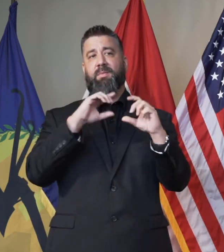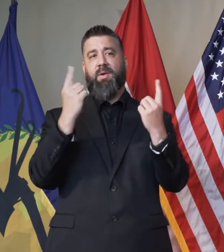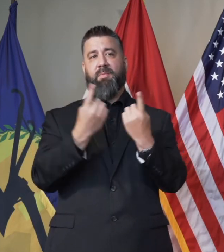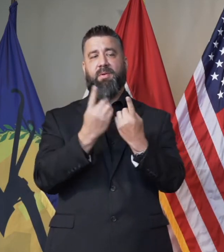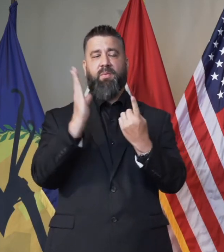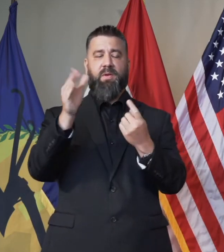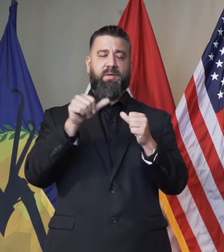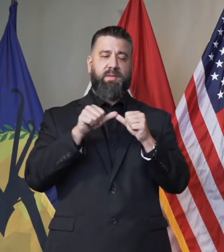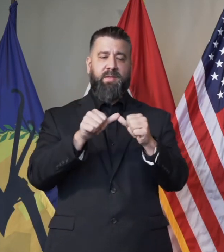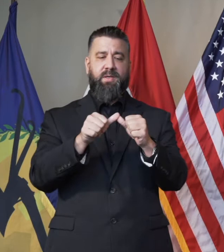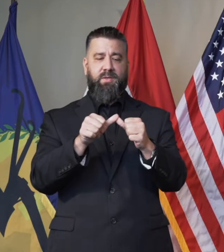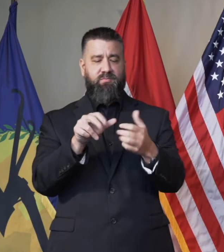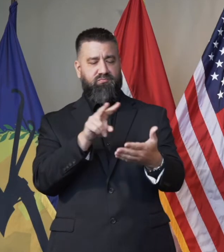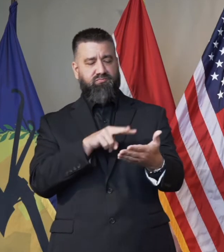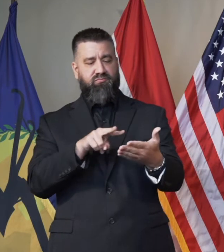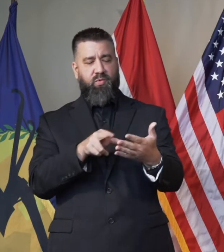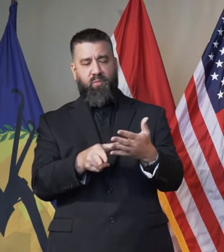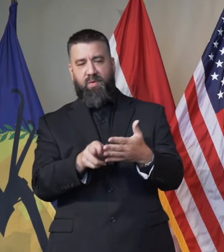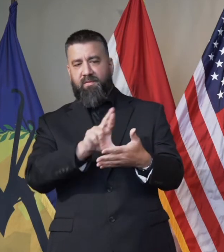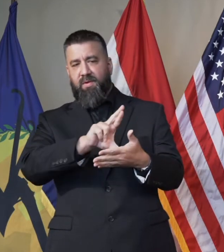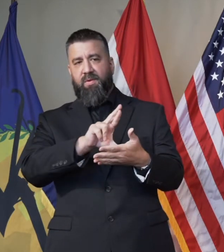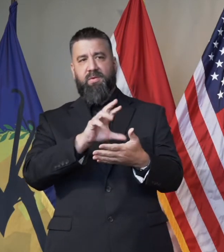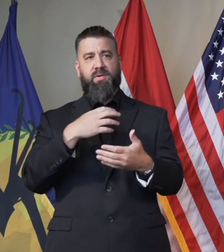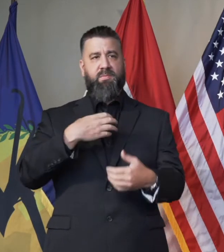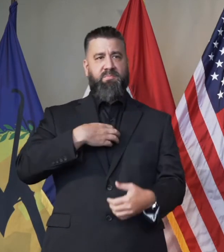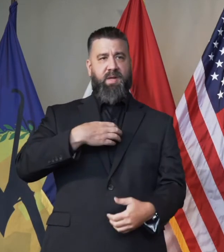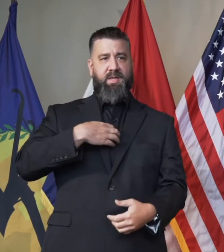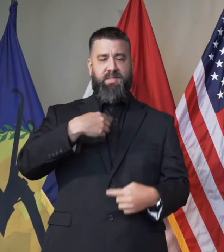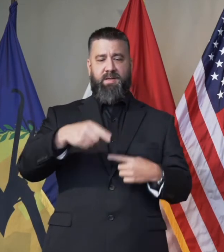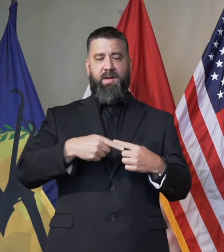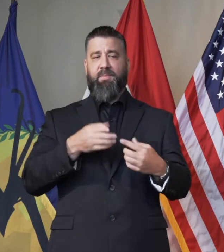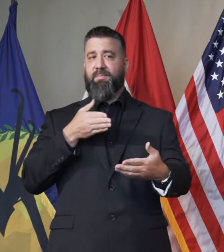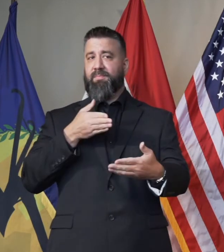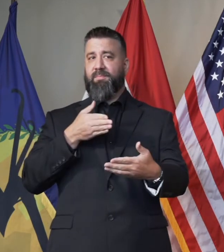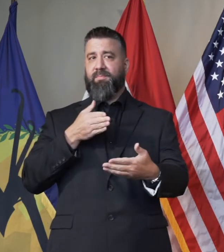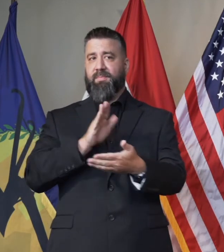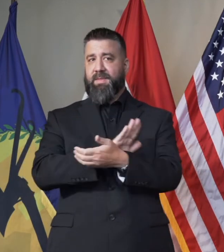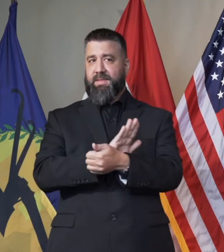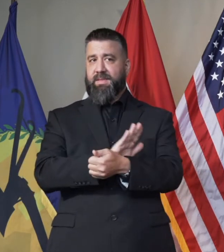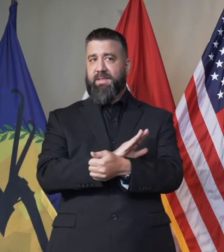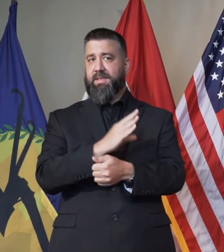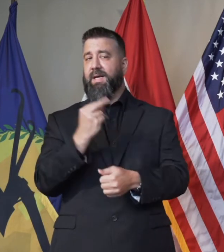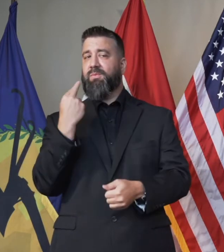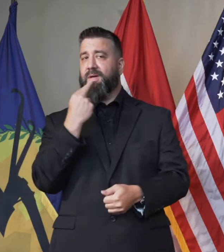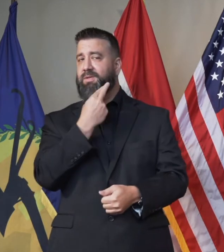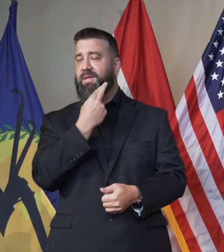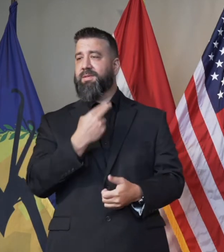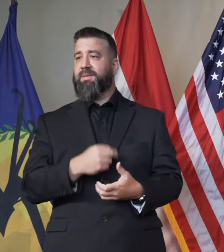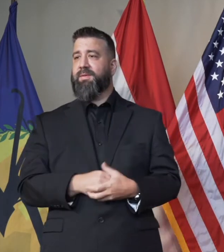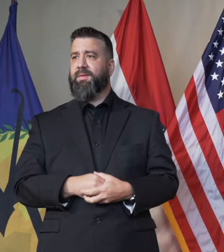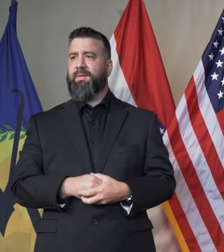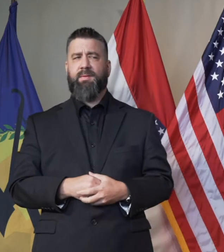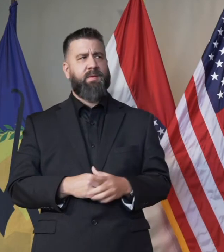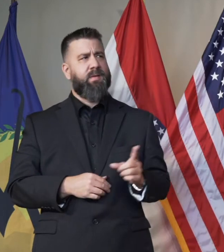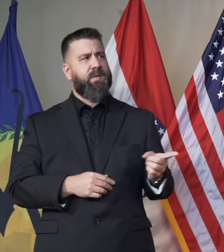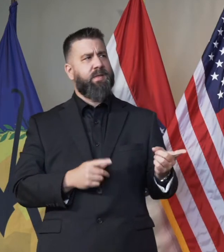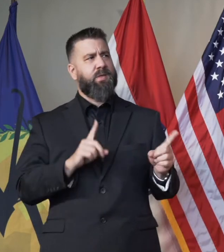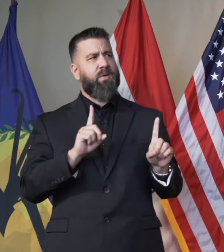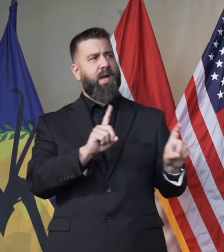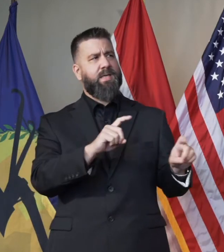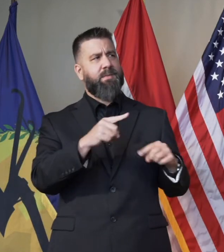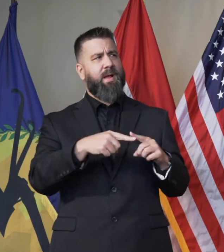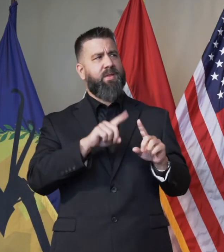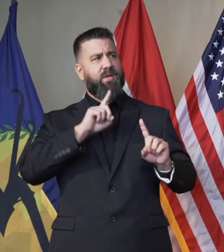review complaints about businesses, including restaurants, that aren't in compliance. I couldn't hear, did you ask about the demand